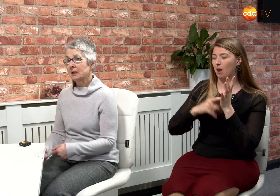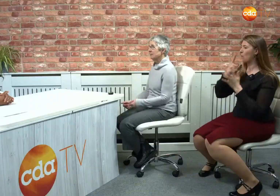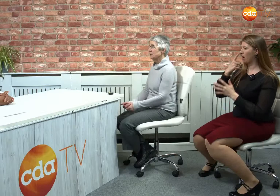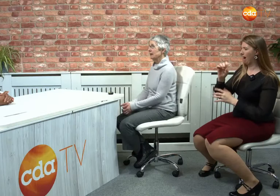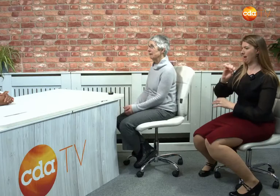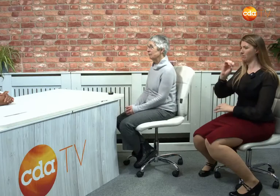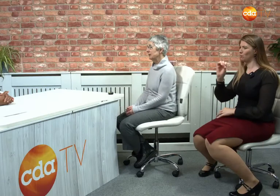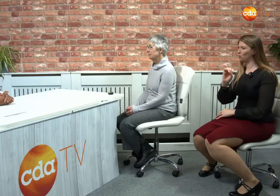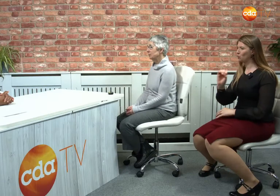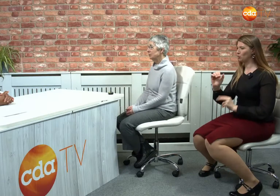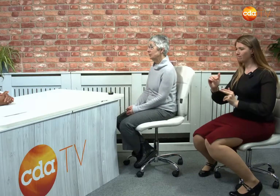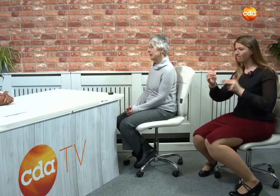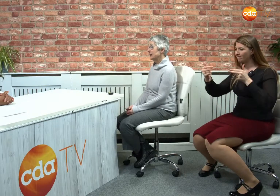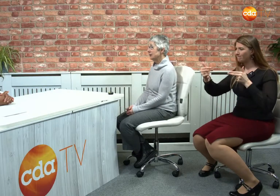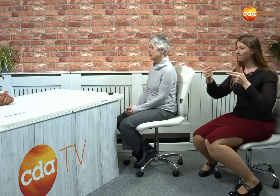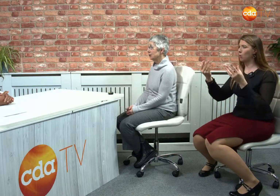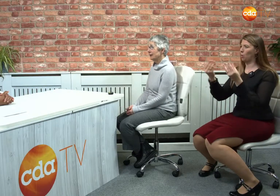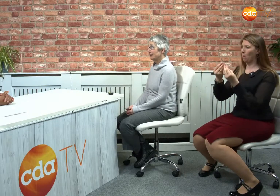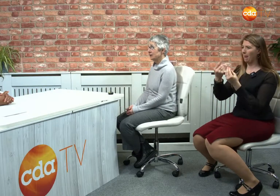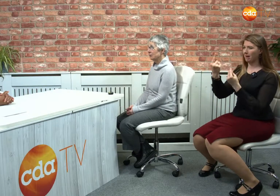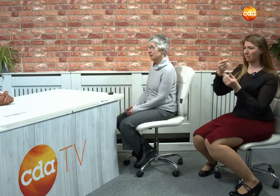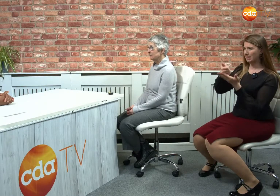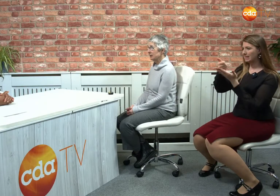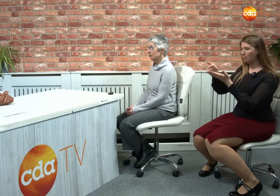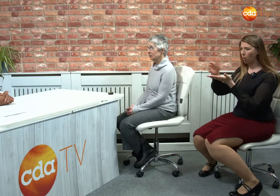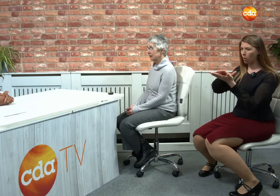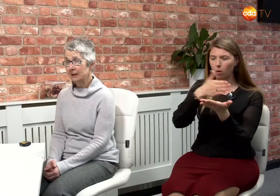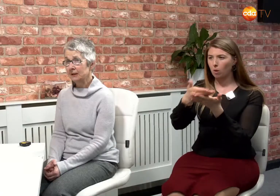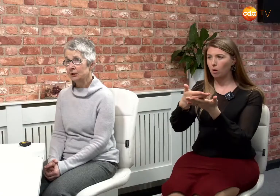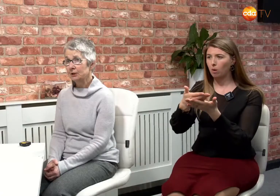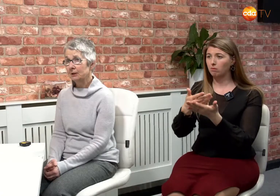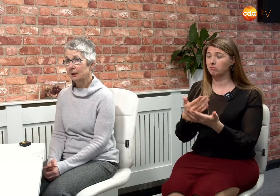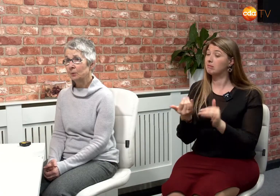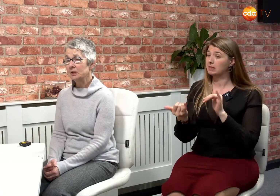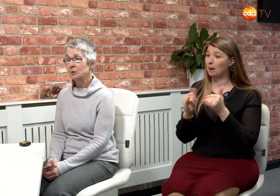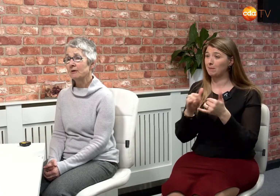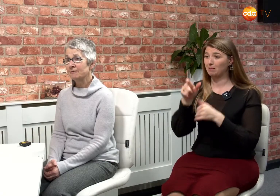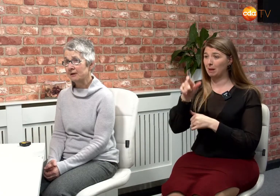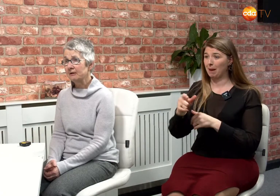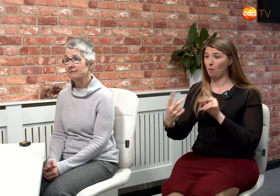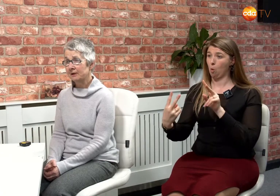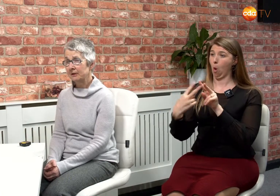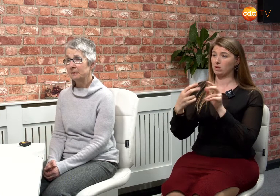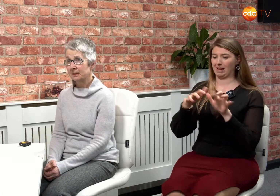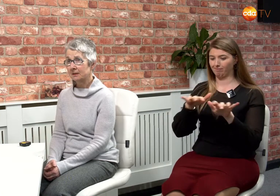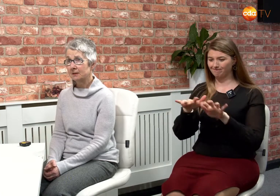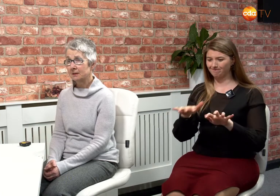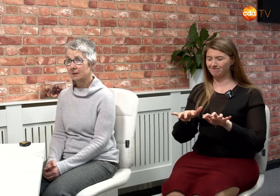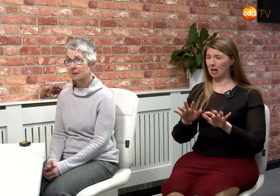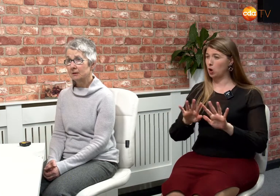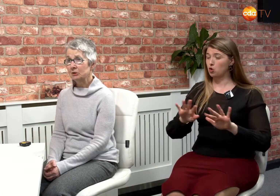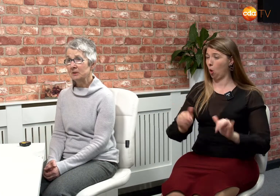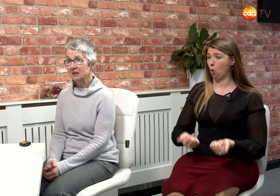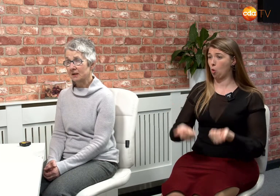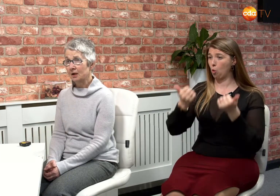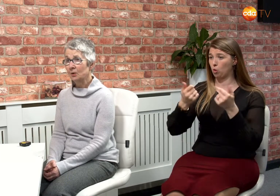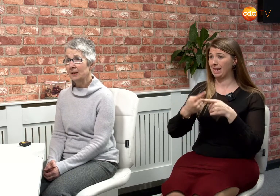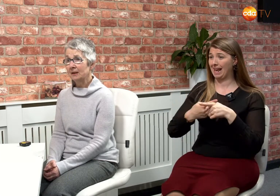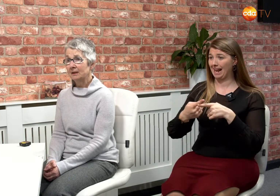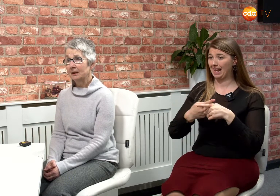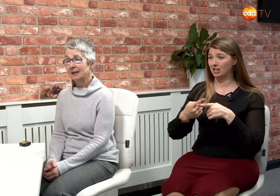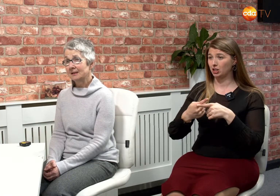also sometimes we have people who get in touch and they don't speak good English, and we do our very, very best to